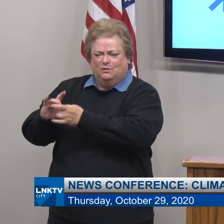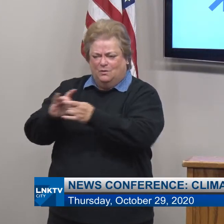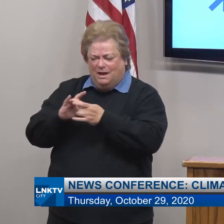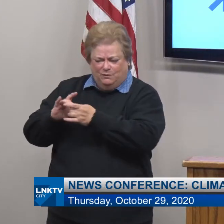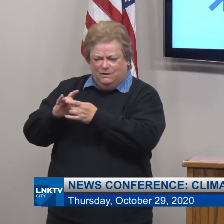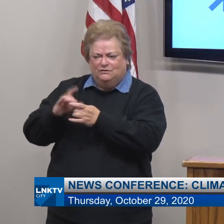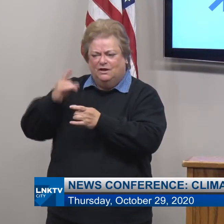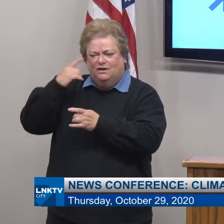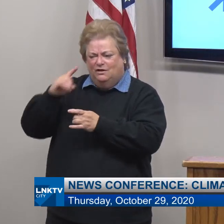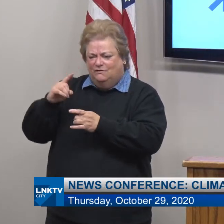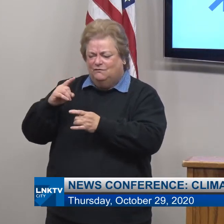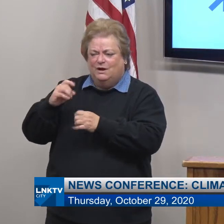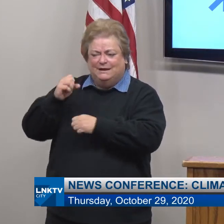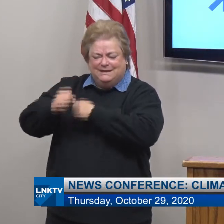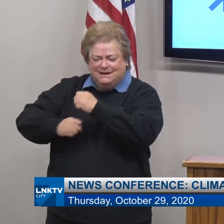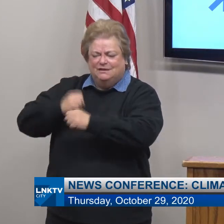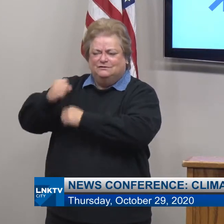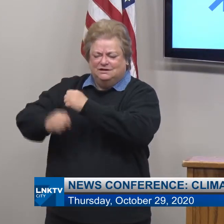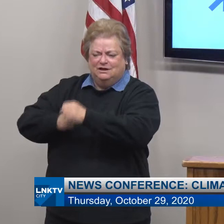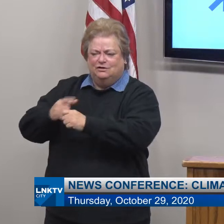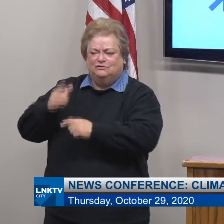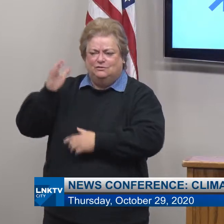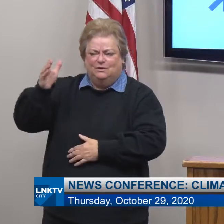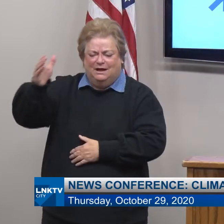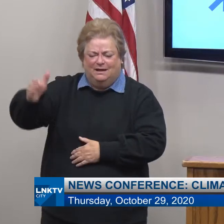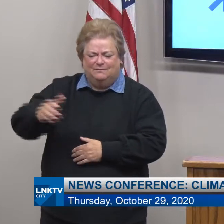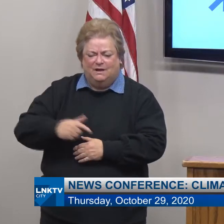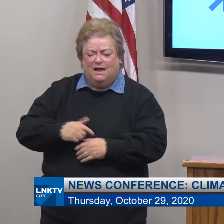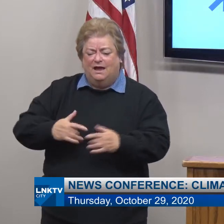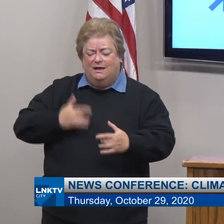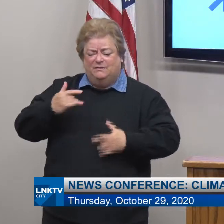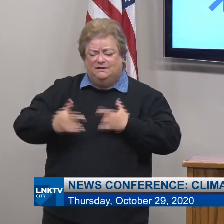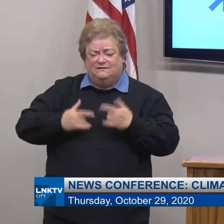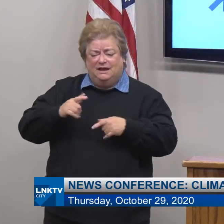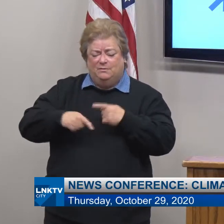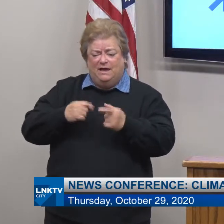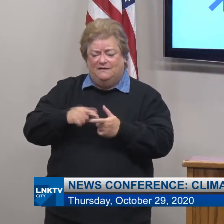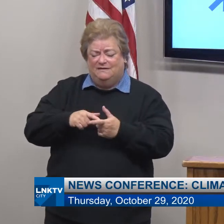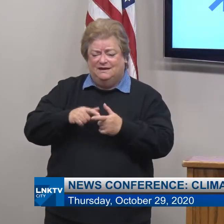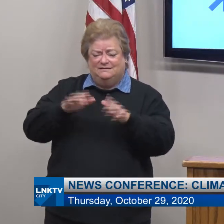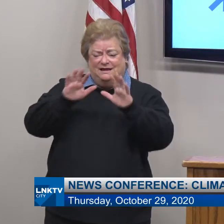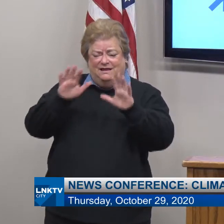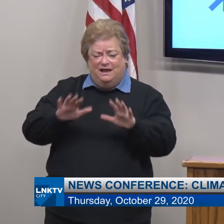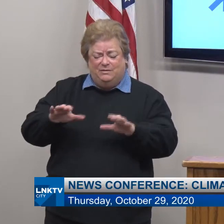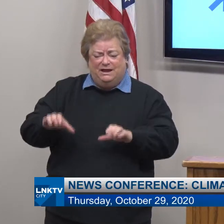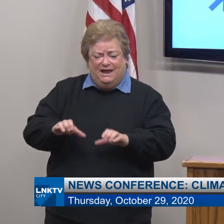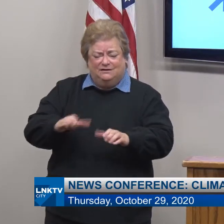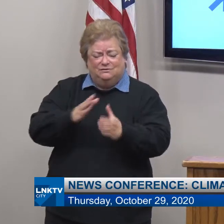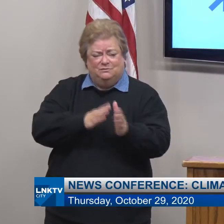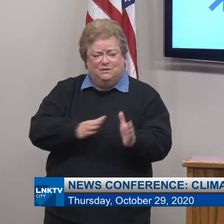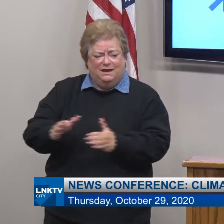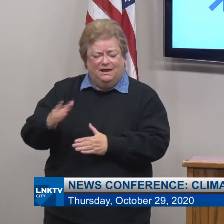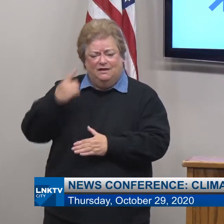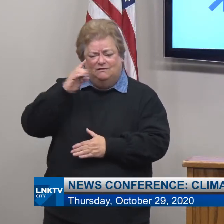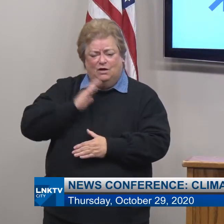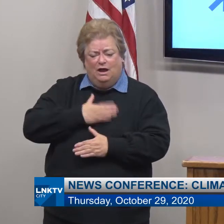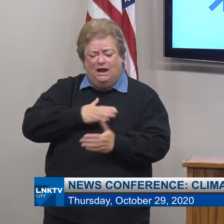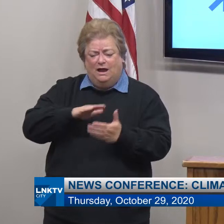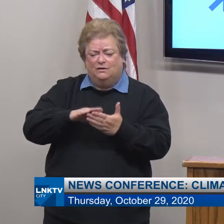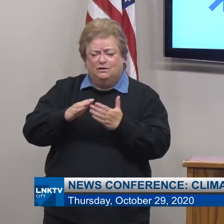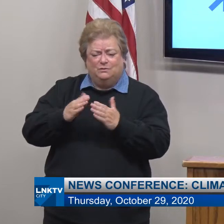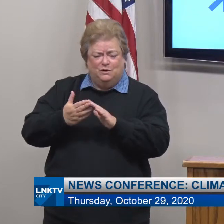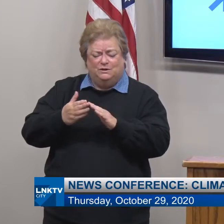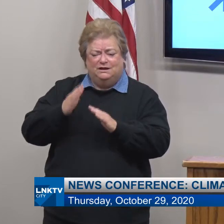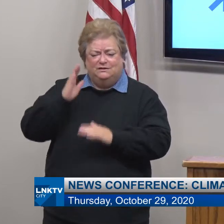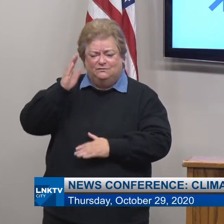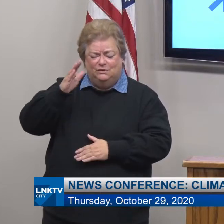for decades to come. I'm excited about the draft Climate Action Plan and for our community's future, that